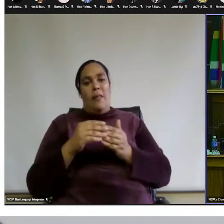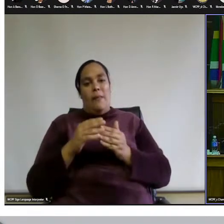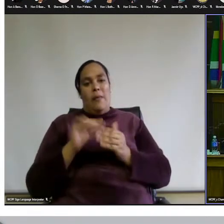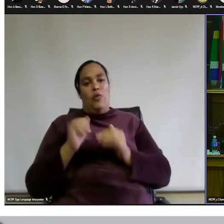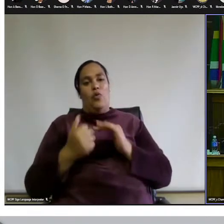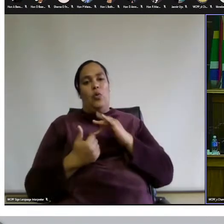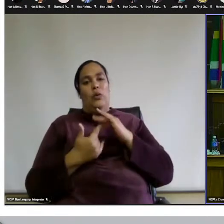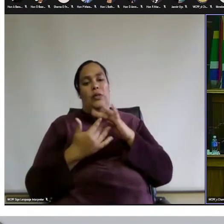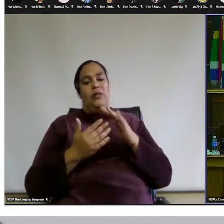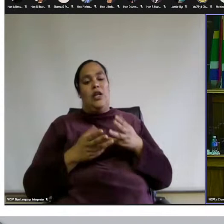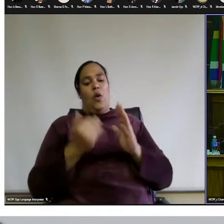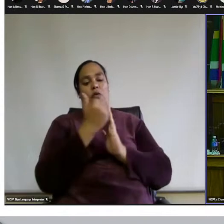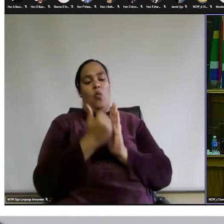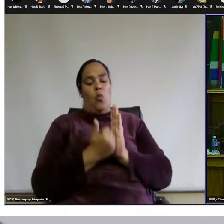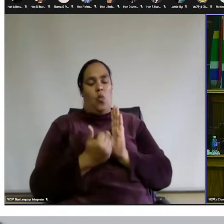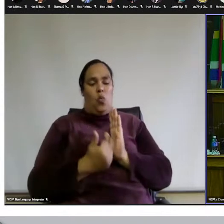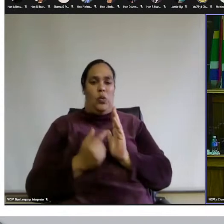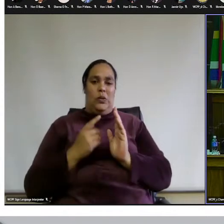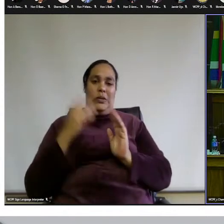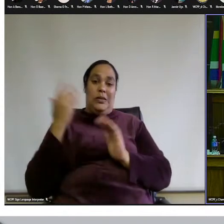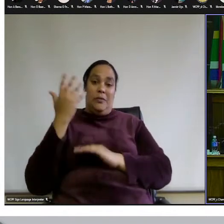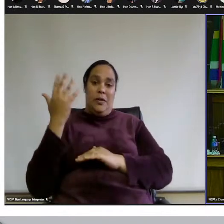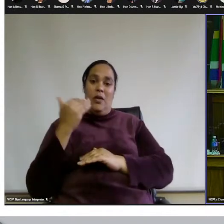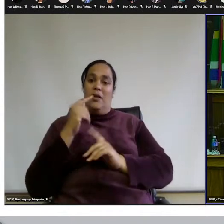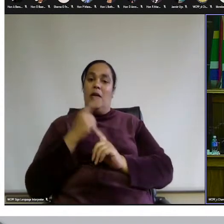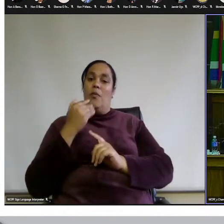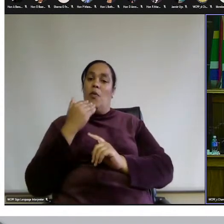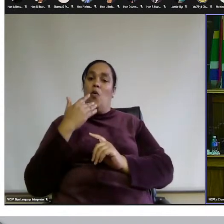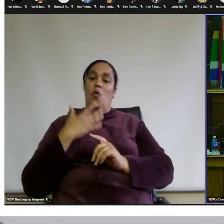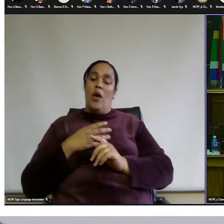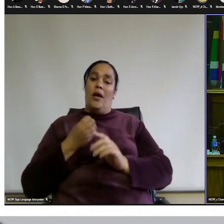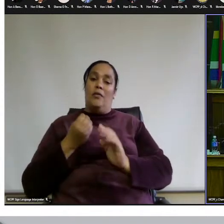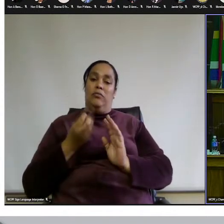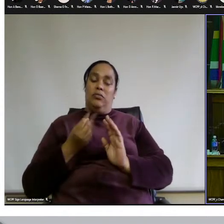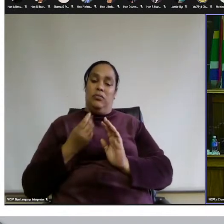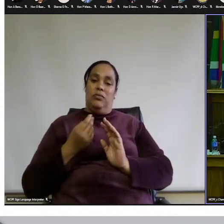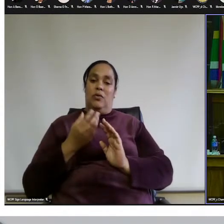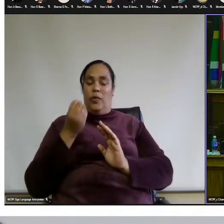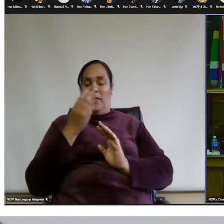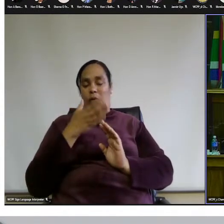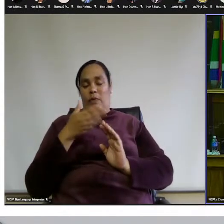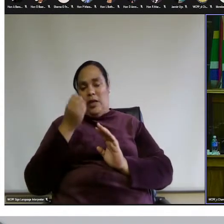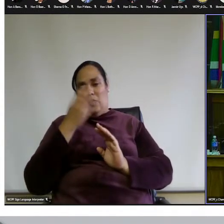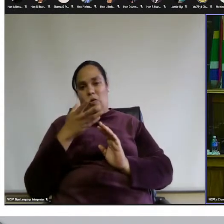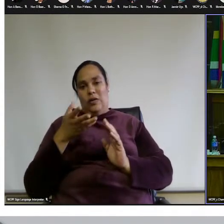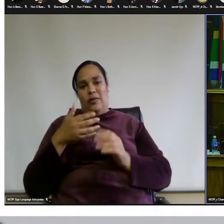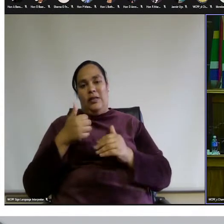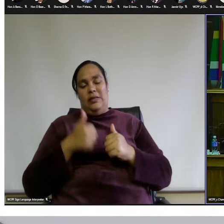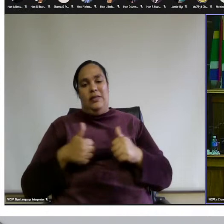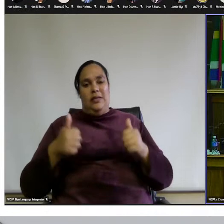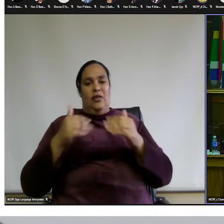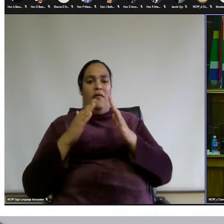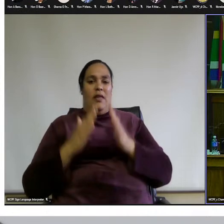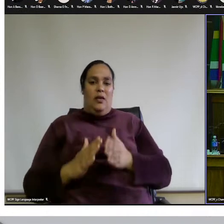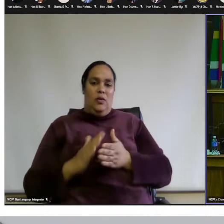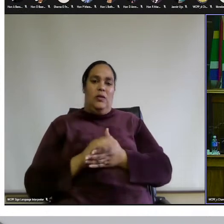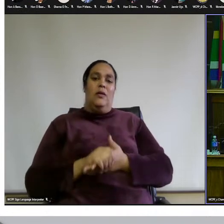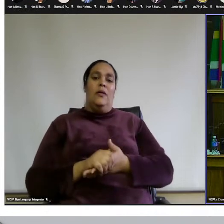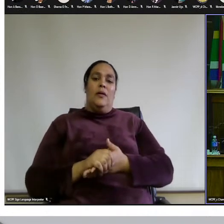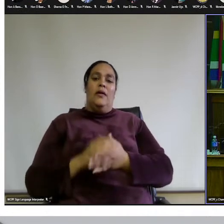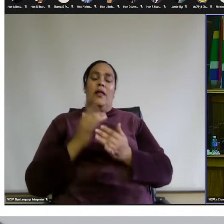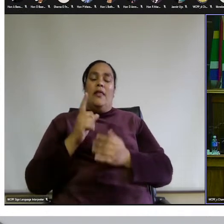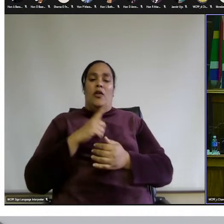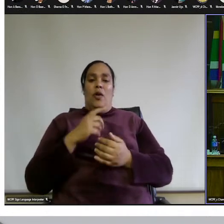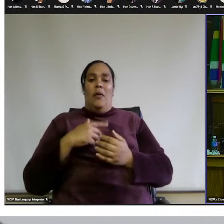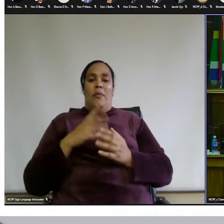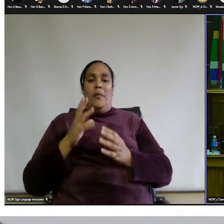desired order of speaking and who had wished to move a motion without notice in this sitting of the House. I will therefore,